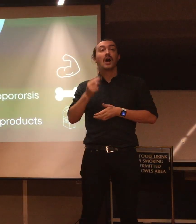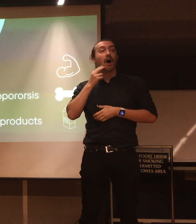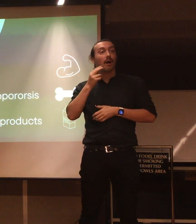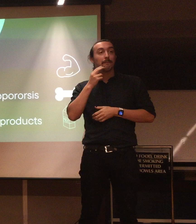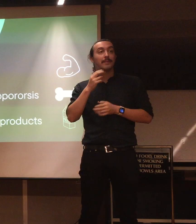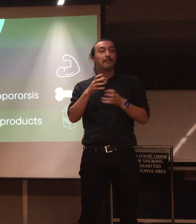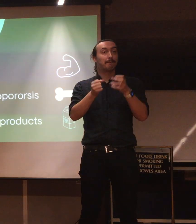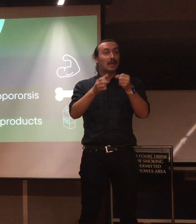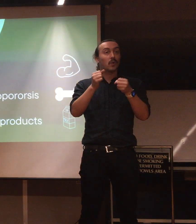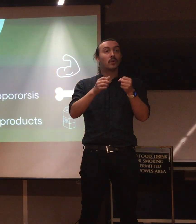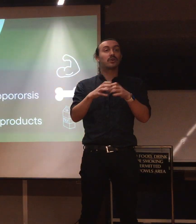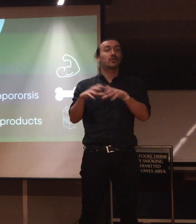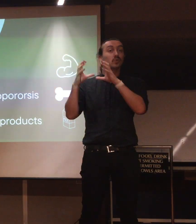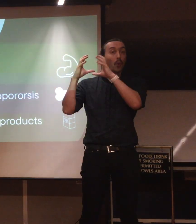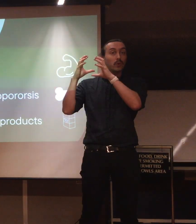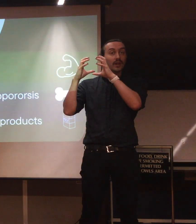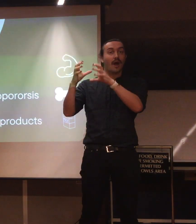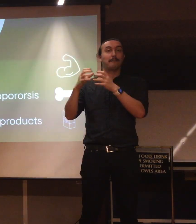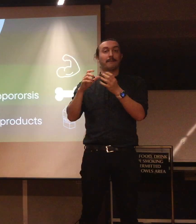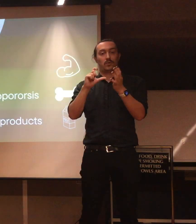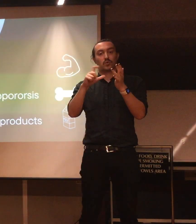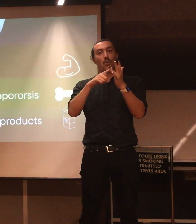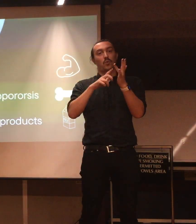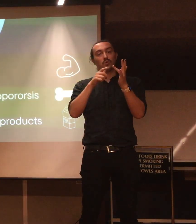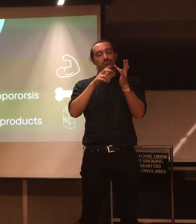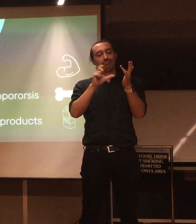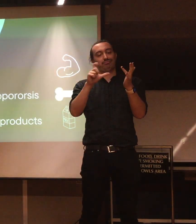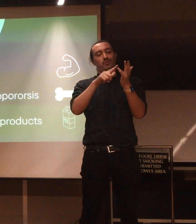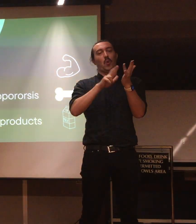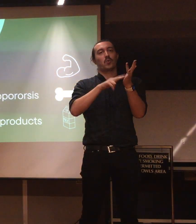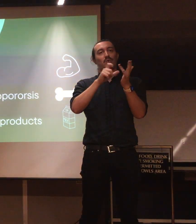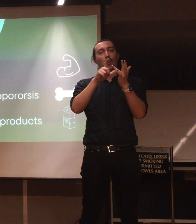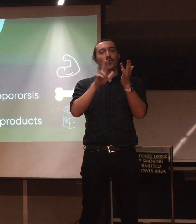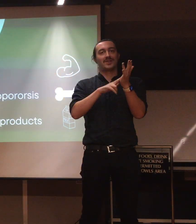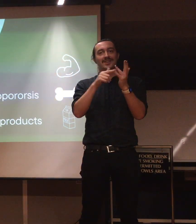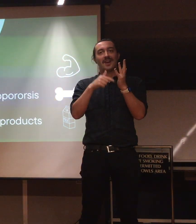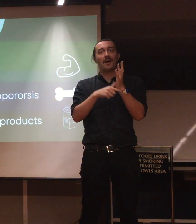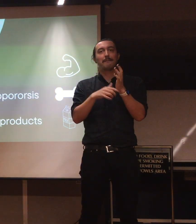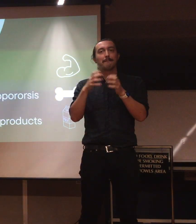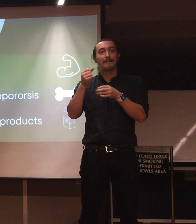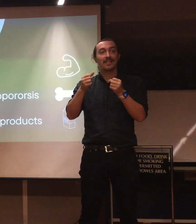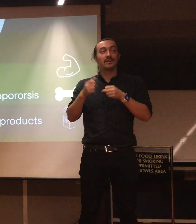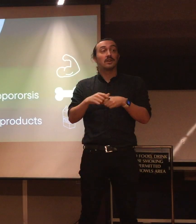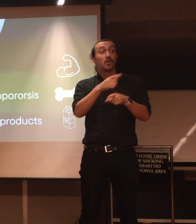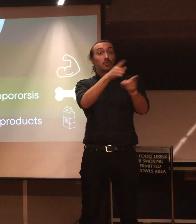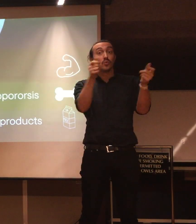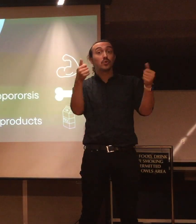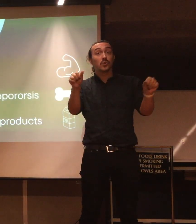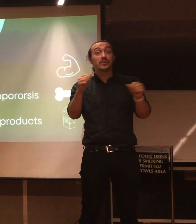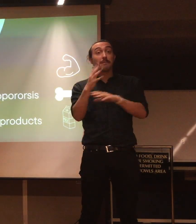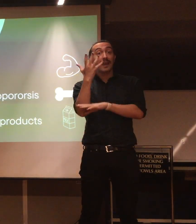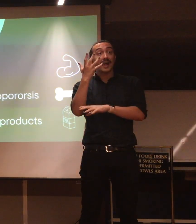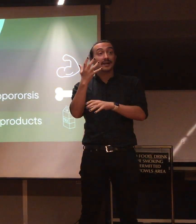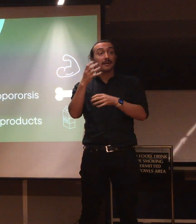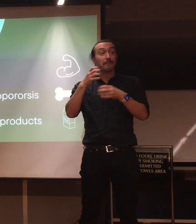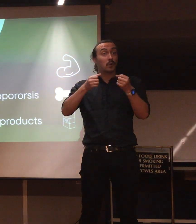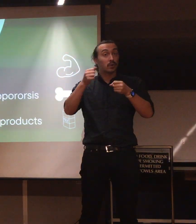can be coconut milk. Does anyone here have any plant-based milk?